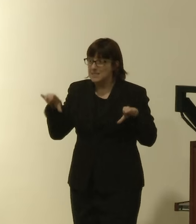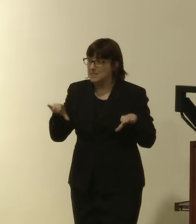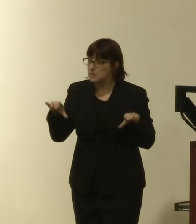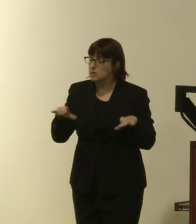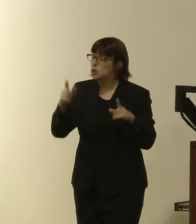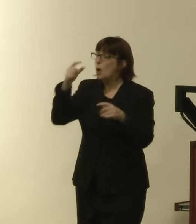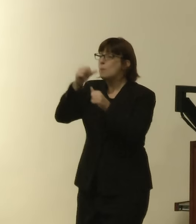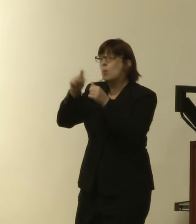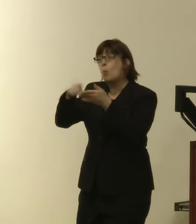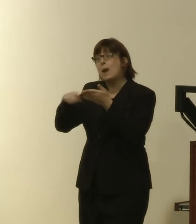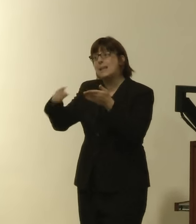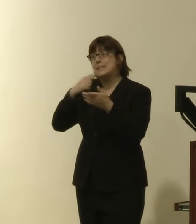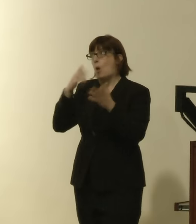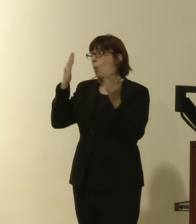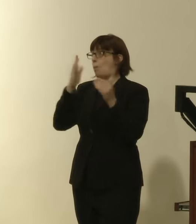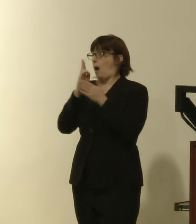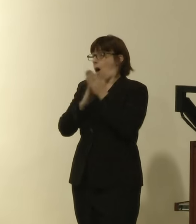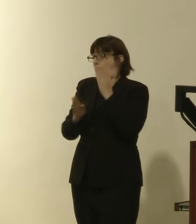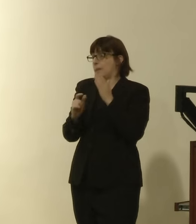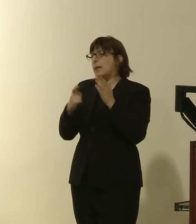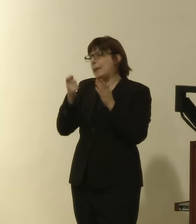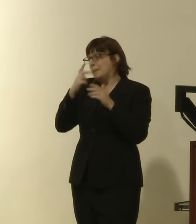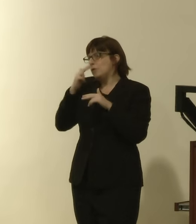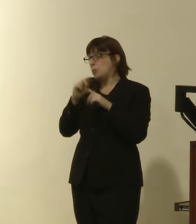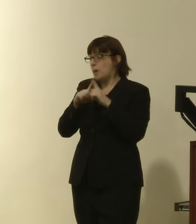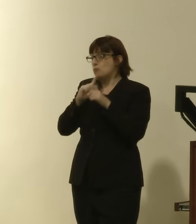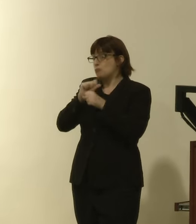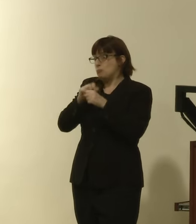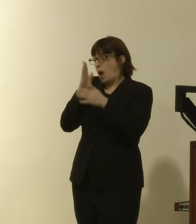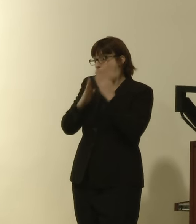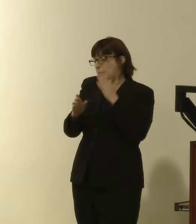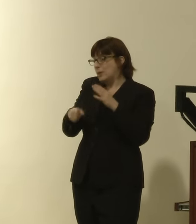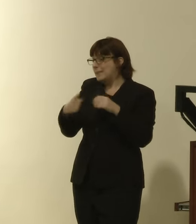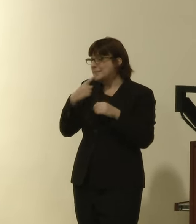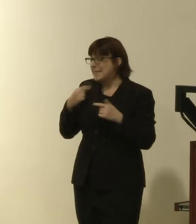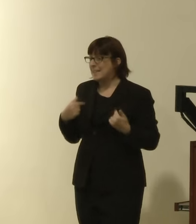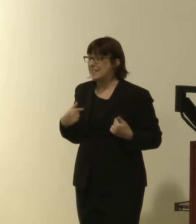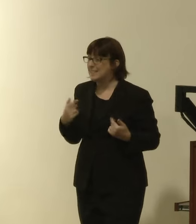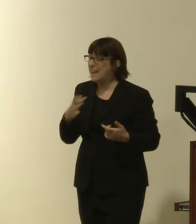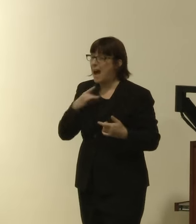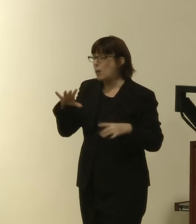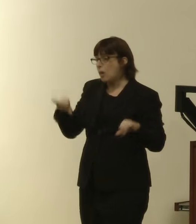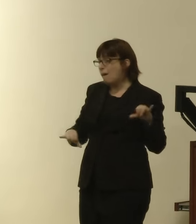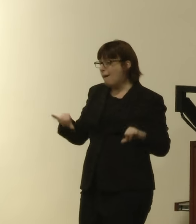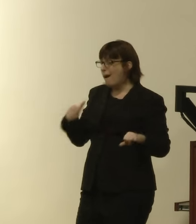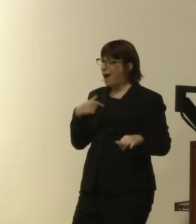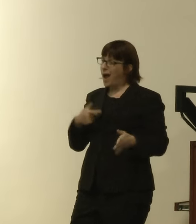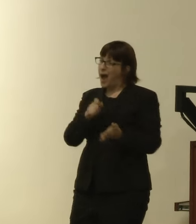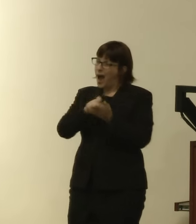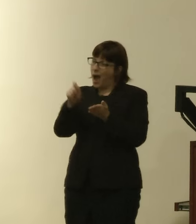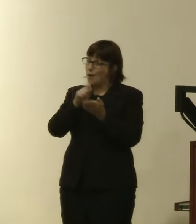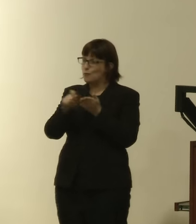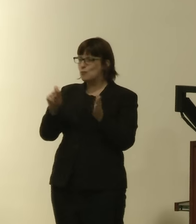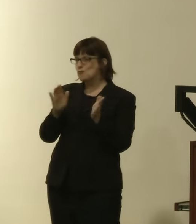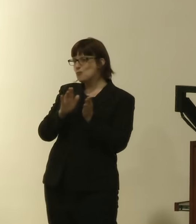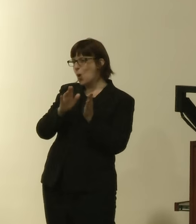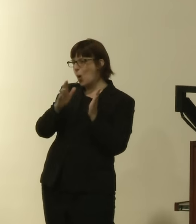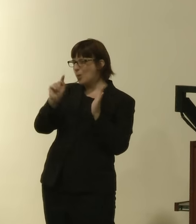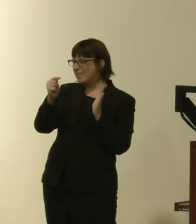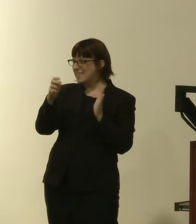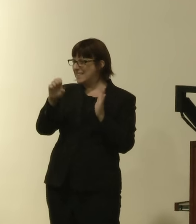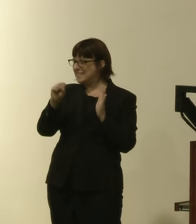what I said rather humbly, I hope, with a little bit of humor, but humbly, I don't like bragging that I wrote such a stupid